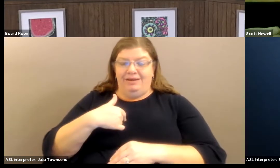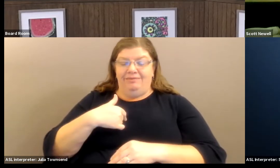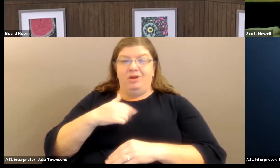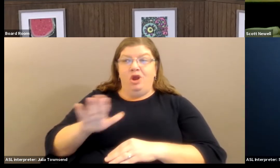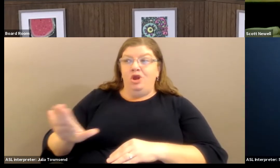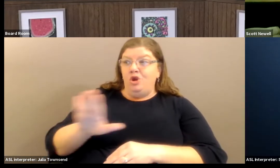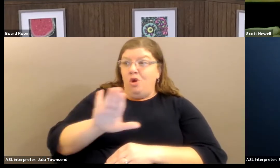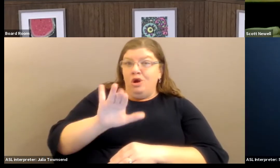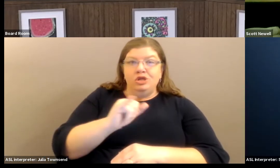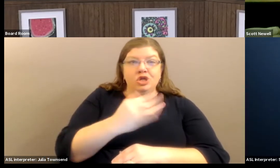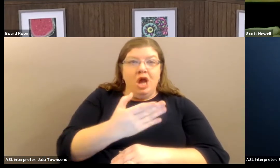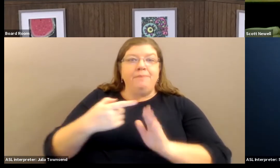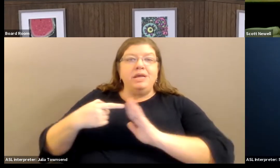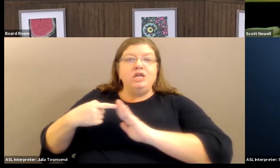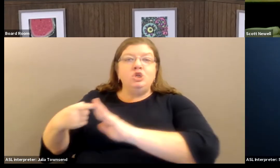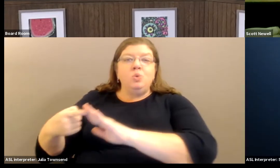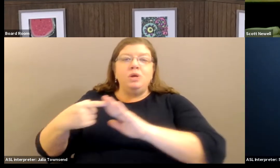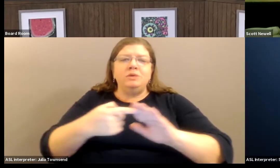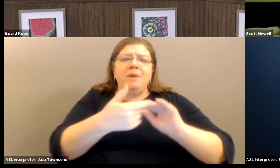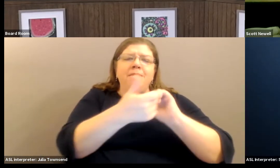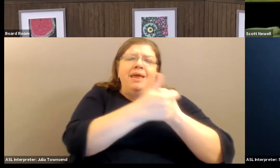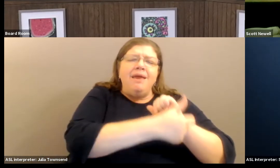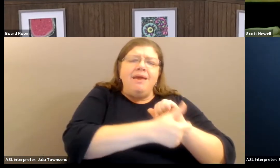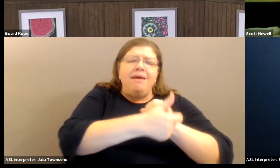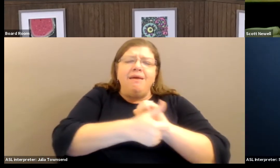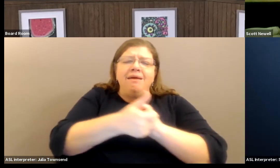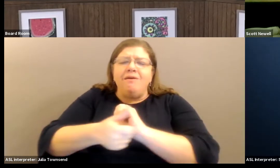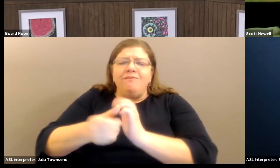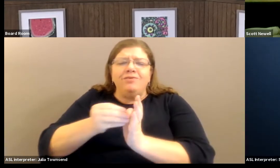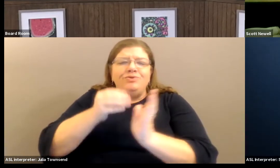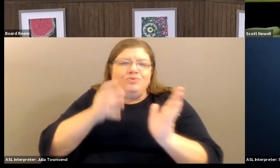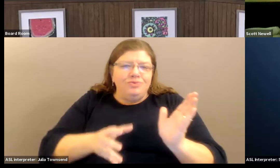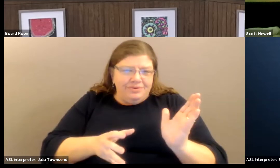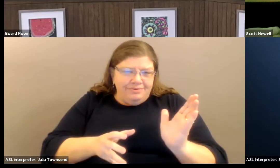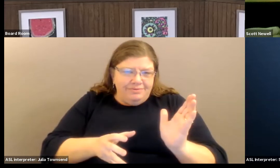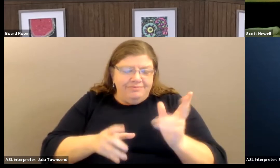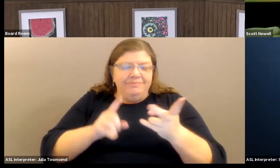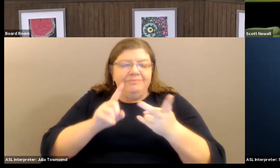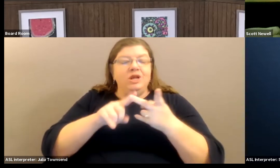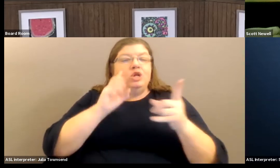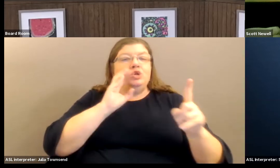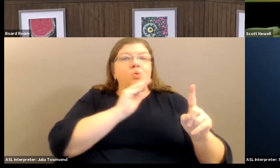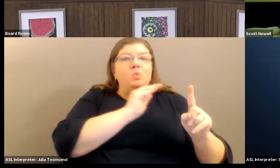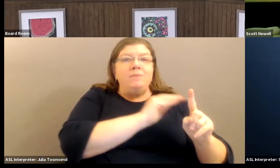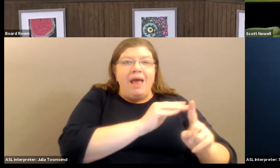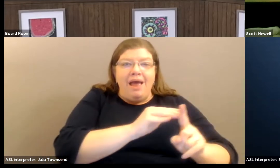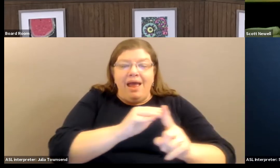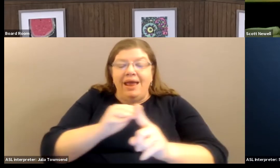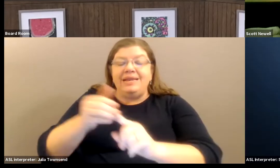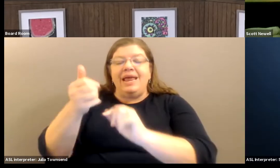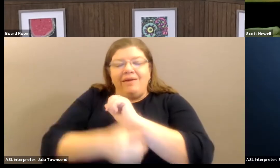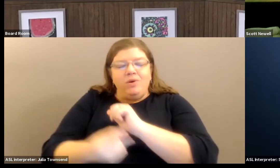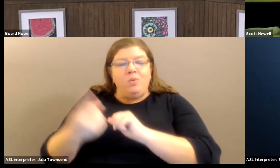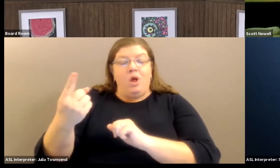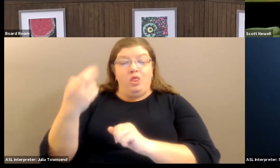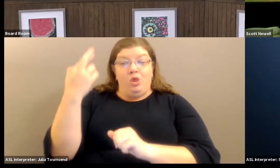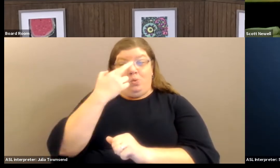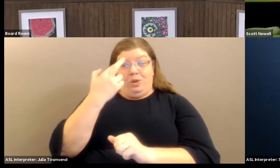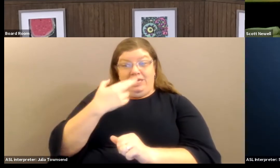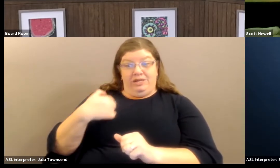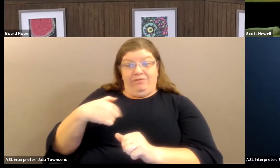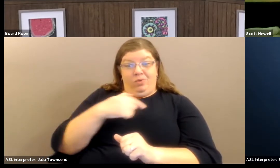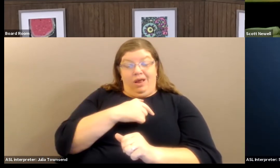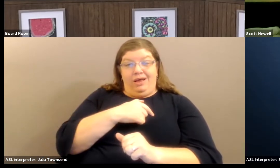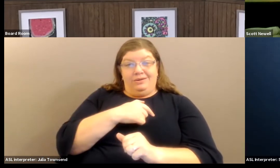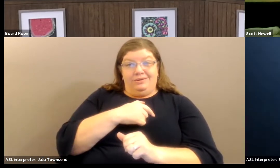to represent every single student. And also to remind everyone that the reason for us that we're going